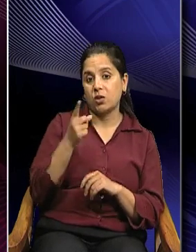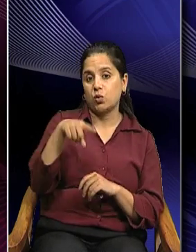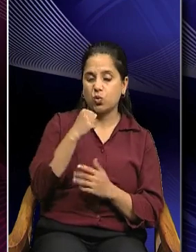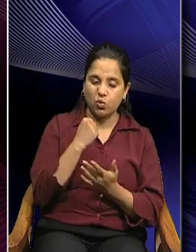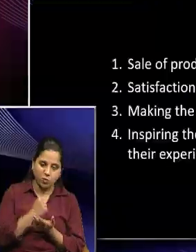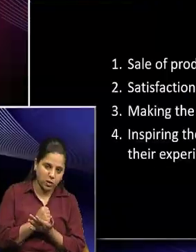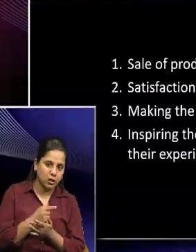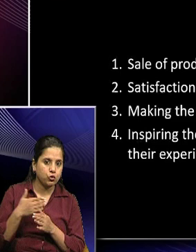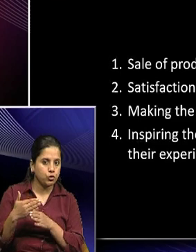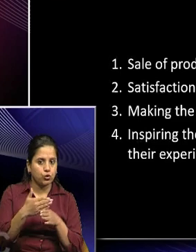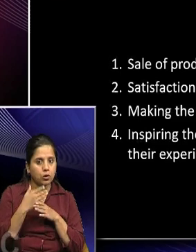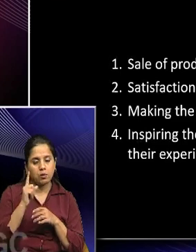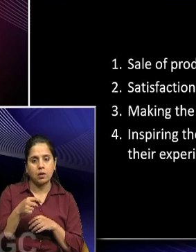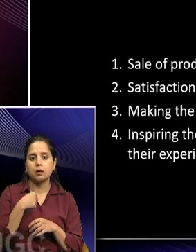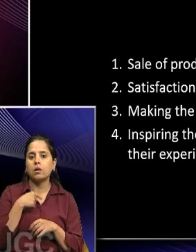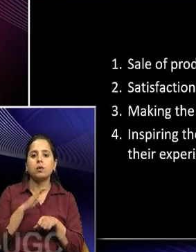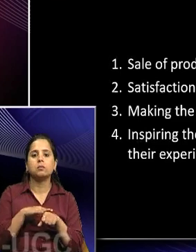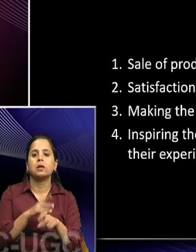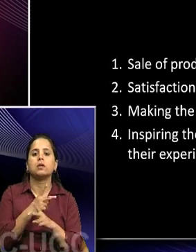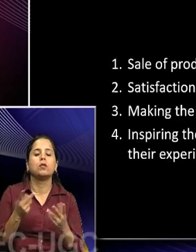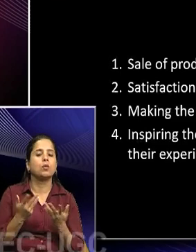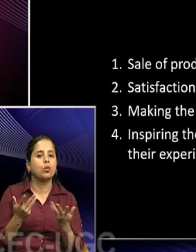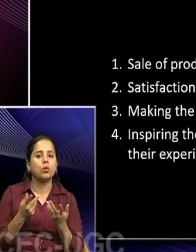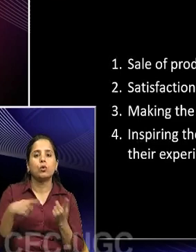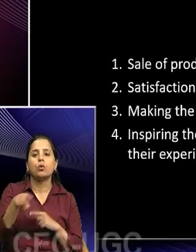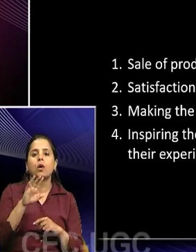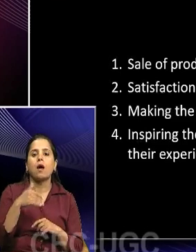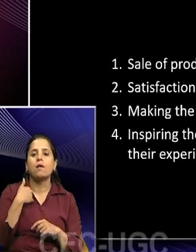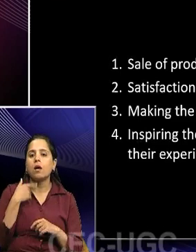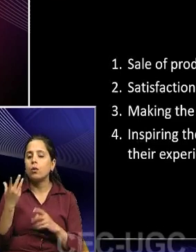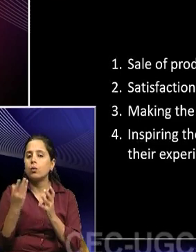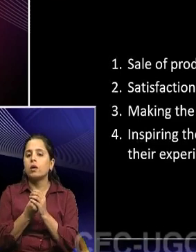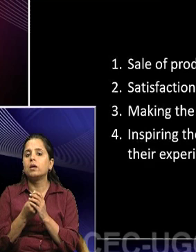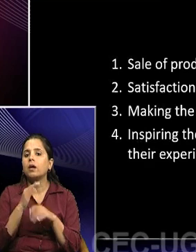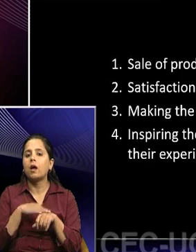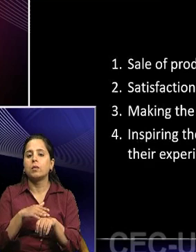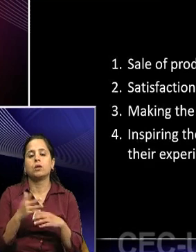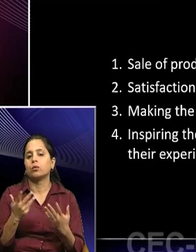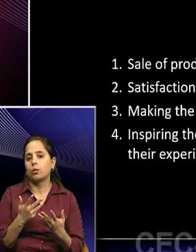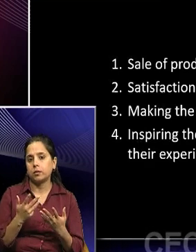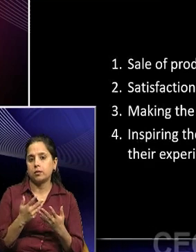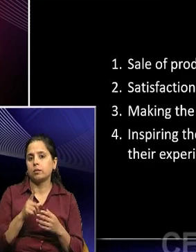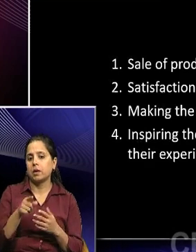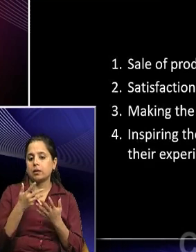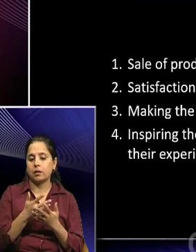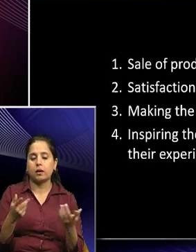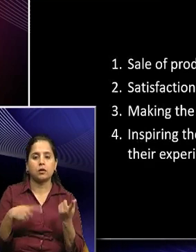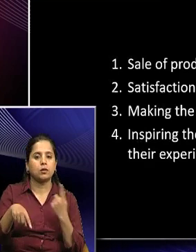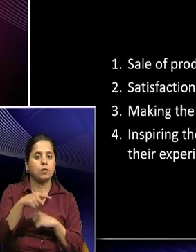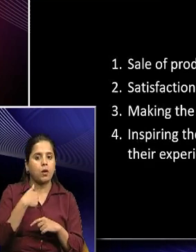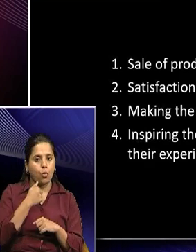to share with us what experience you had with our brand, you had with this product,